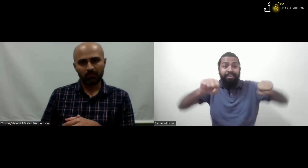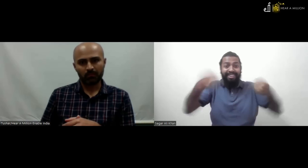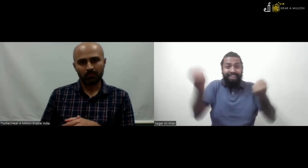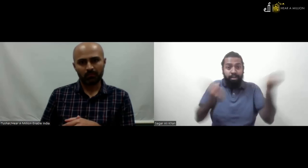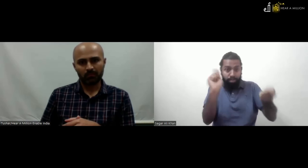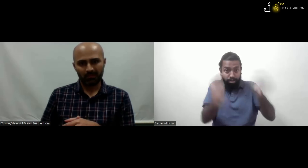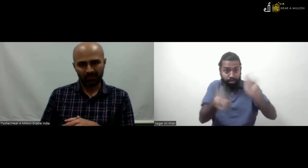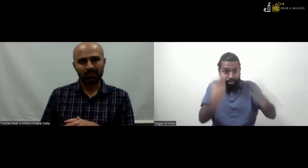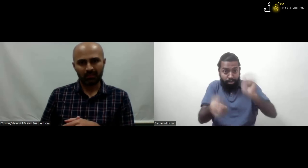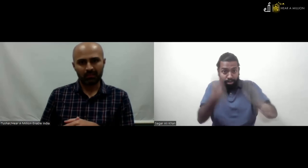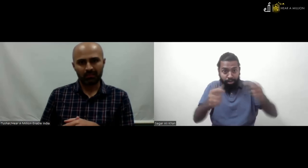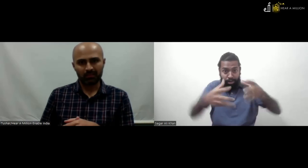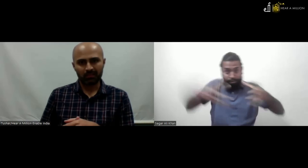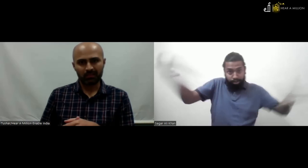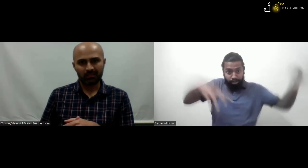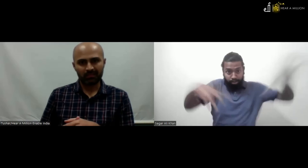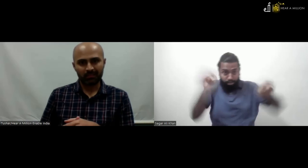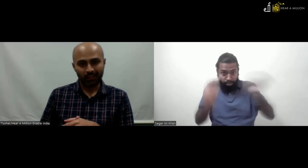like that.